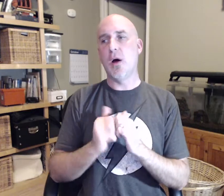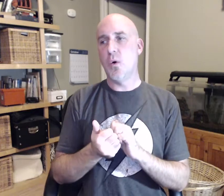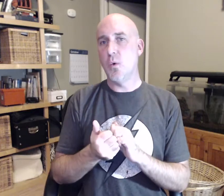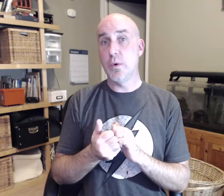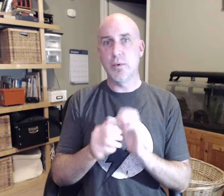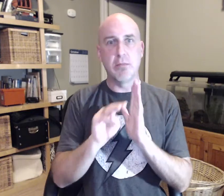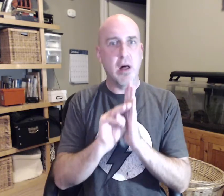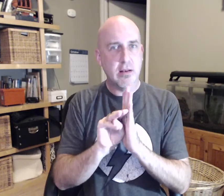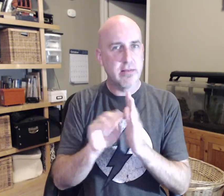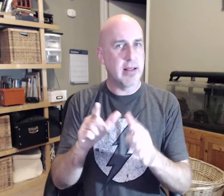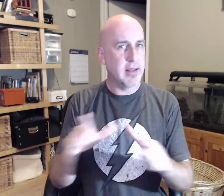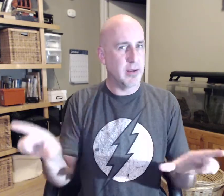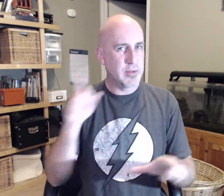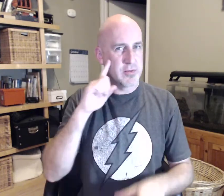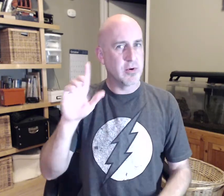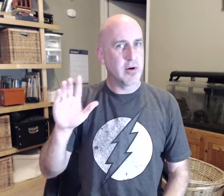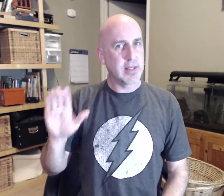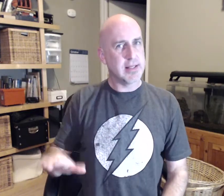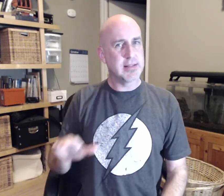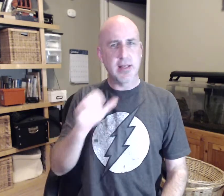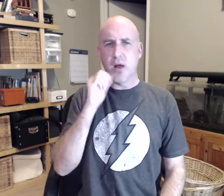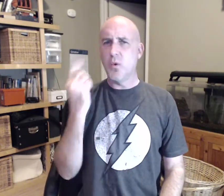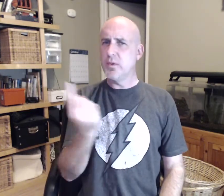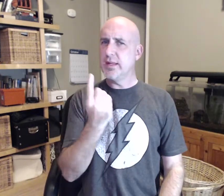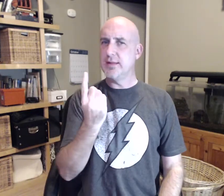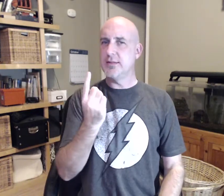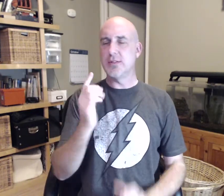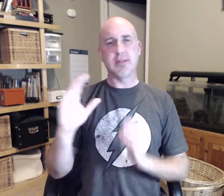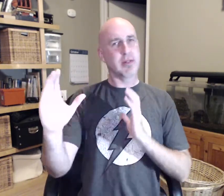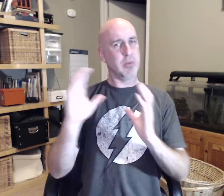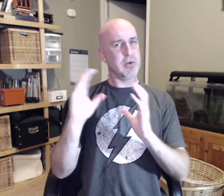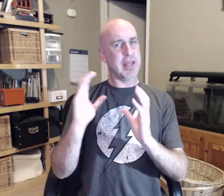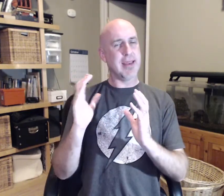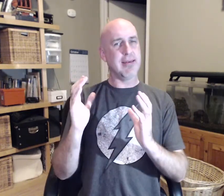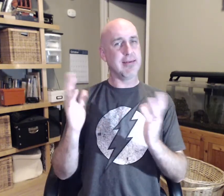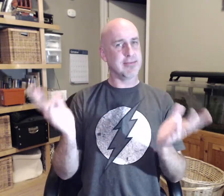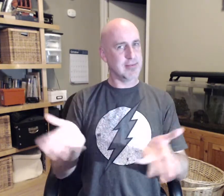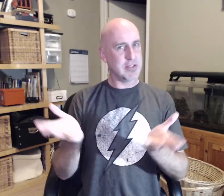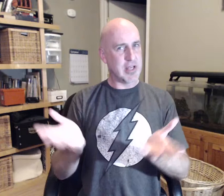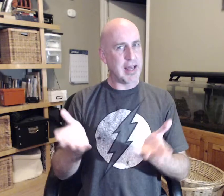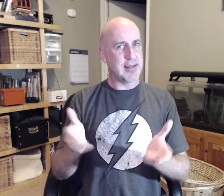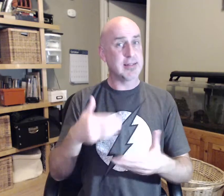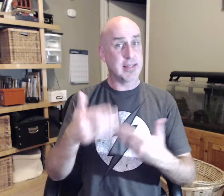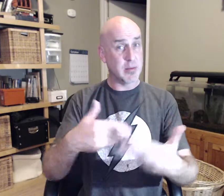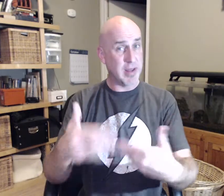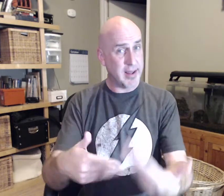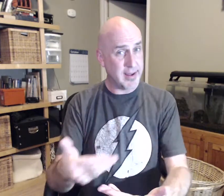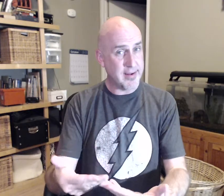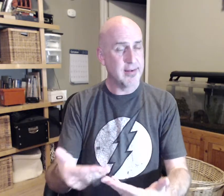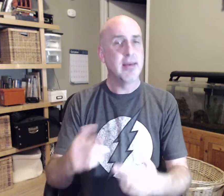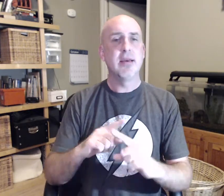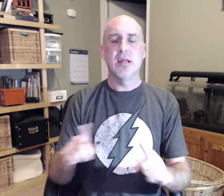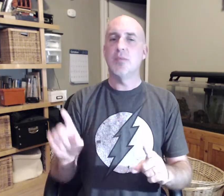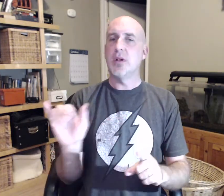how we would model that language for our kids, not only just to communicate and to chat and to get by, but